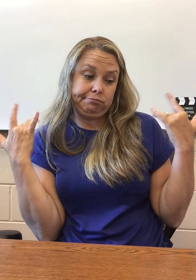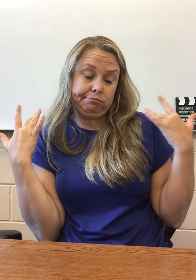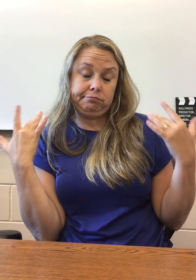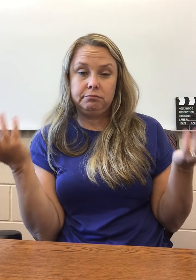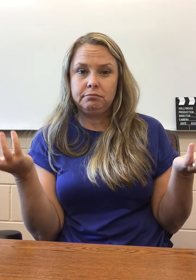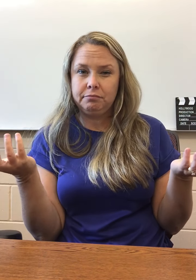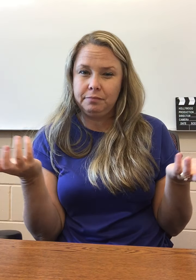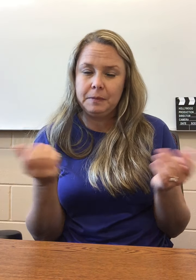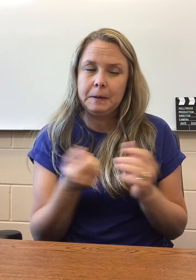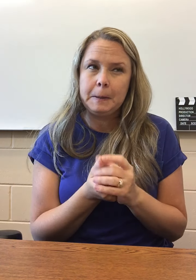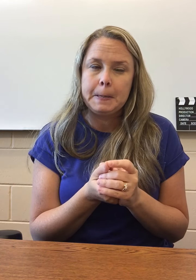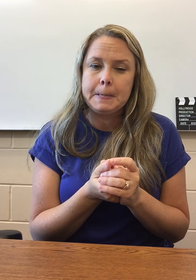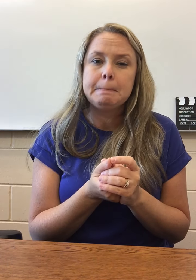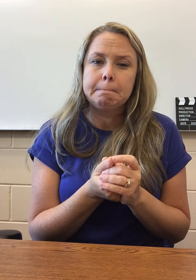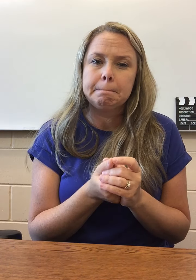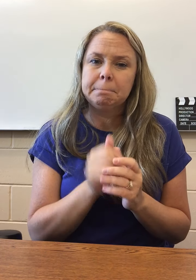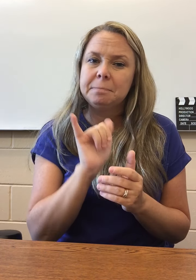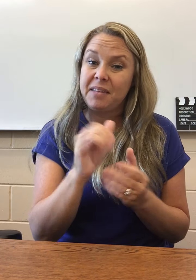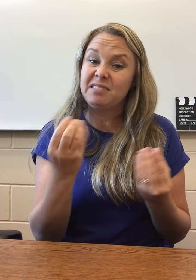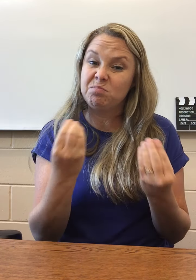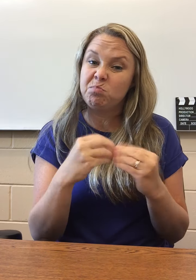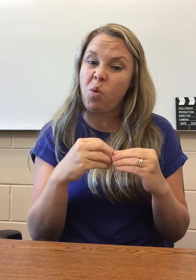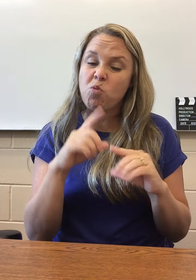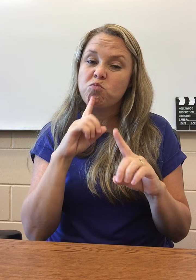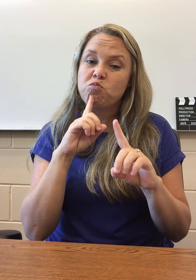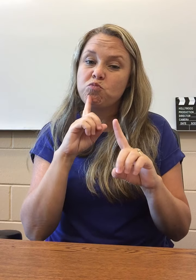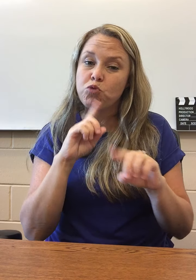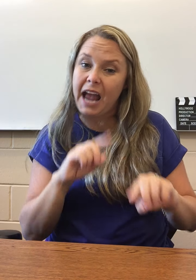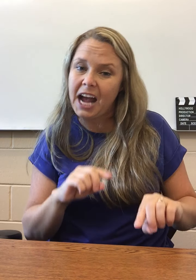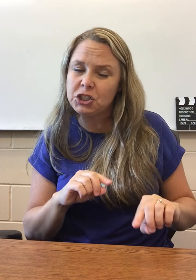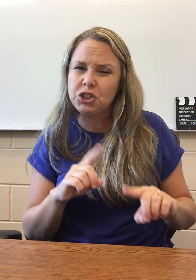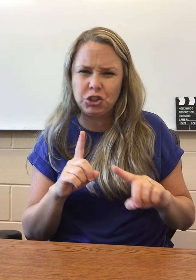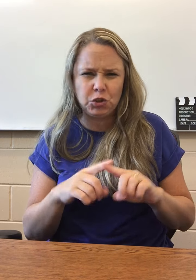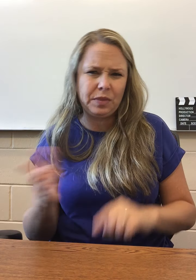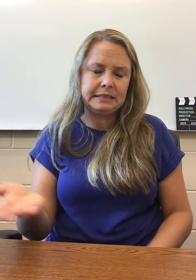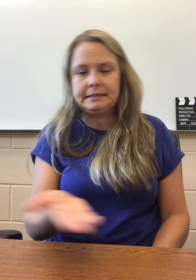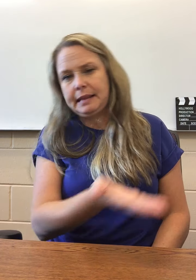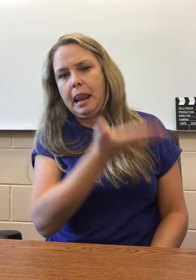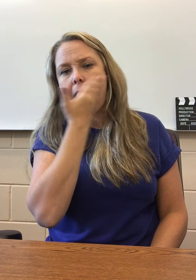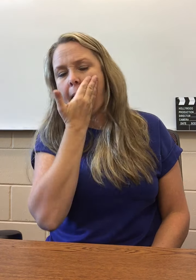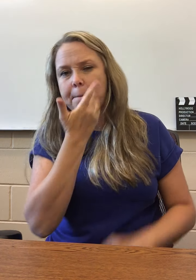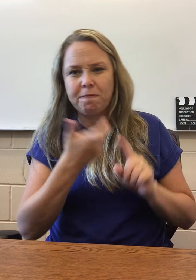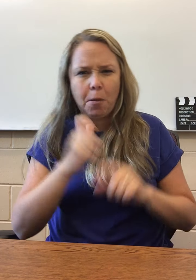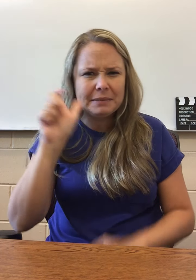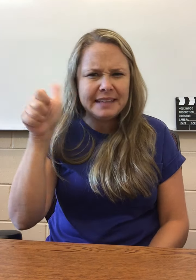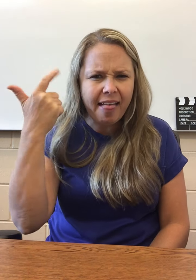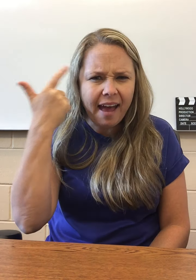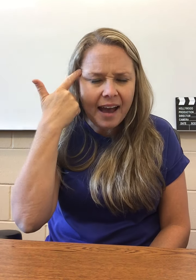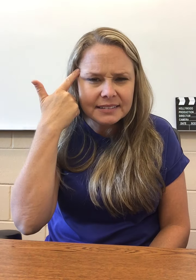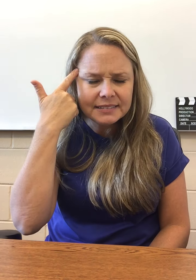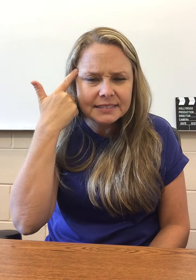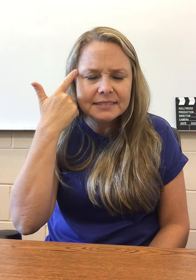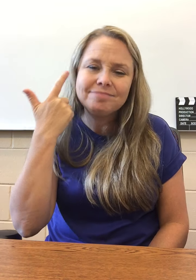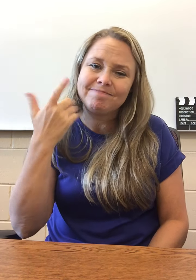and and that's more reaction to the the slap from tallahassee at the end of the day we're going to do what we do and